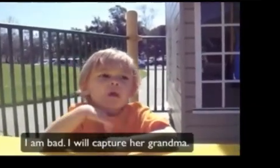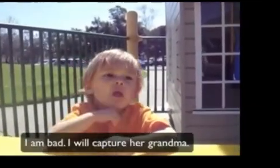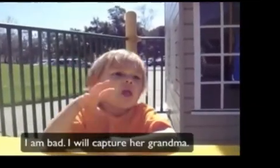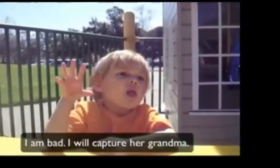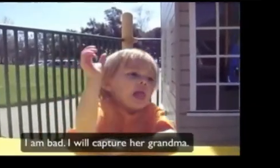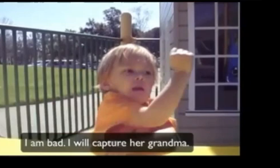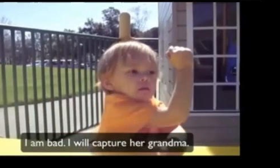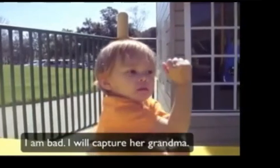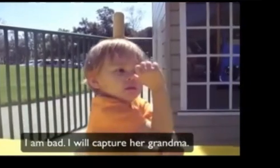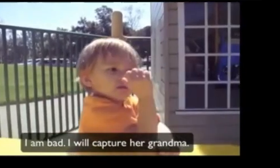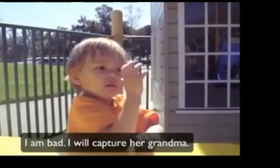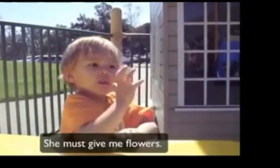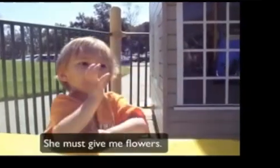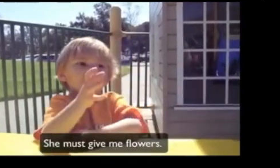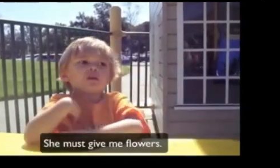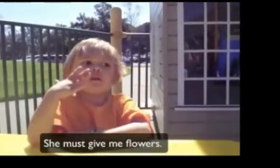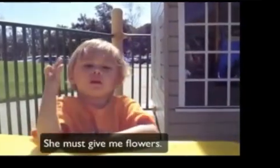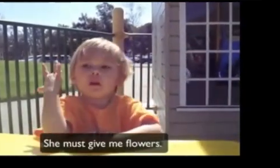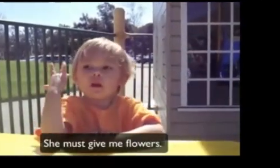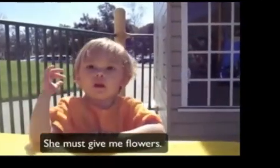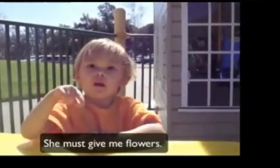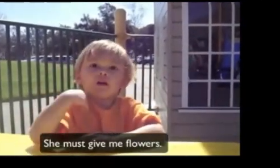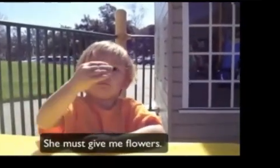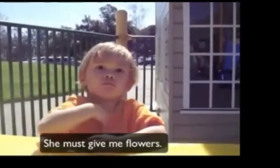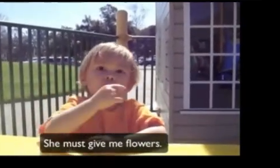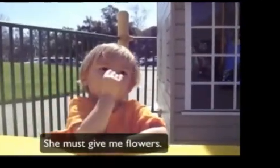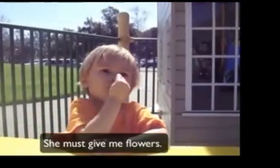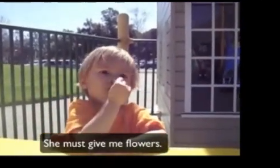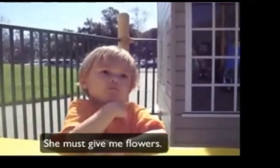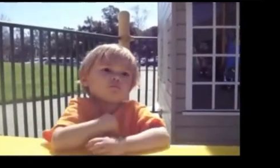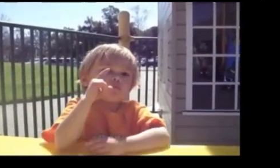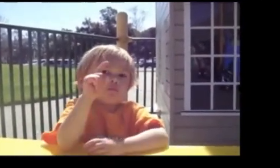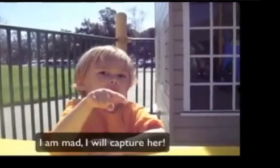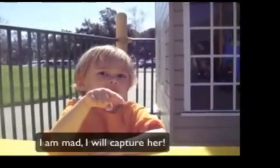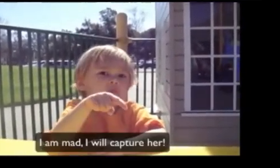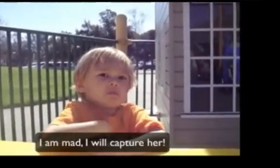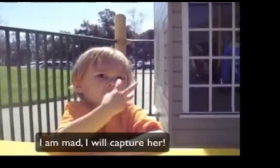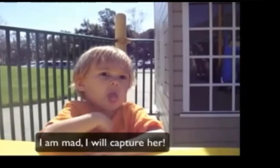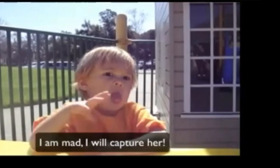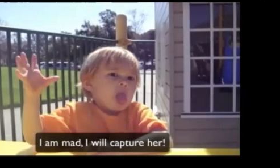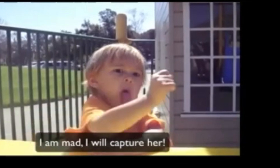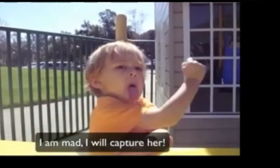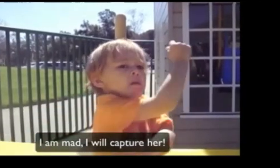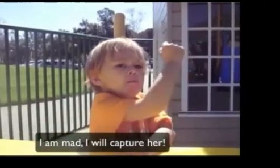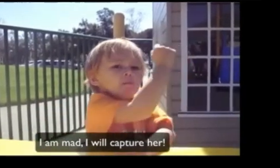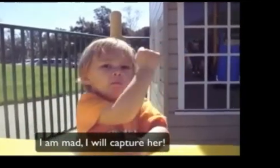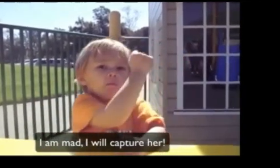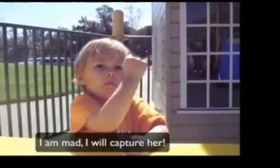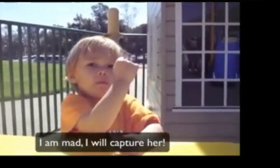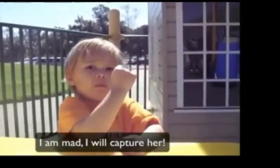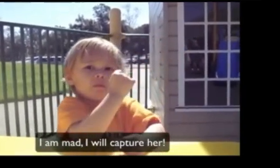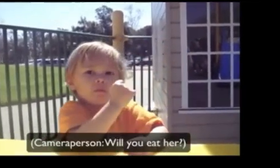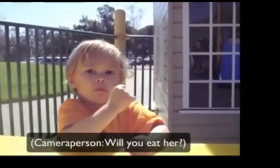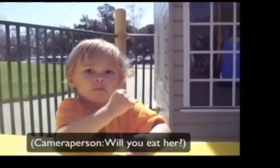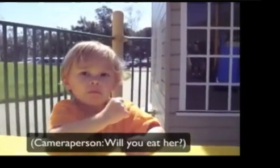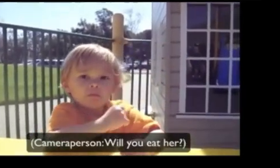I am bad. I will capture her grandma. She must give me flowers. I am mad. I will capture